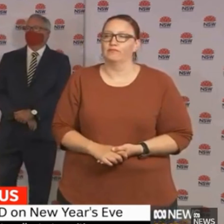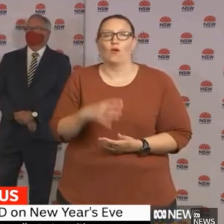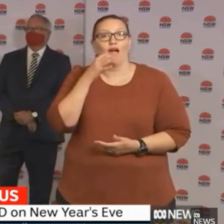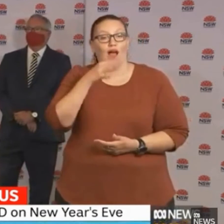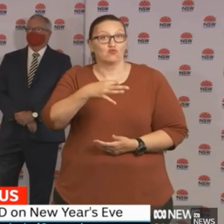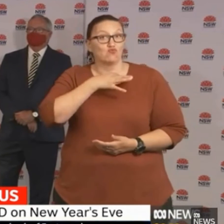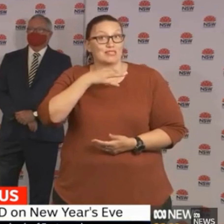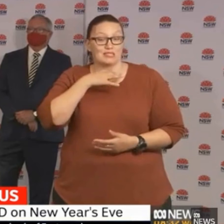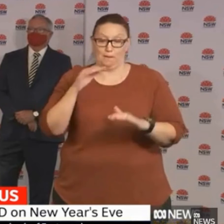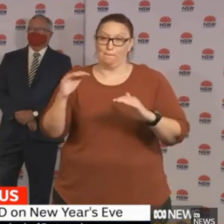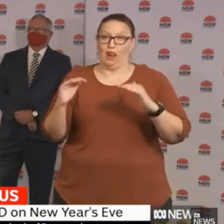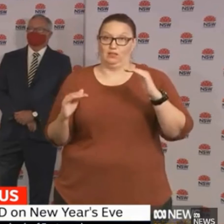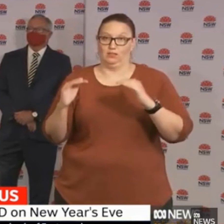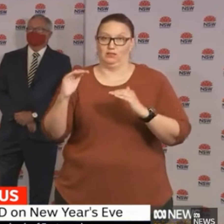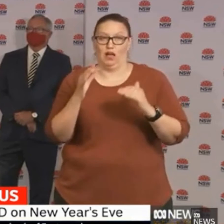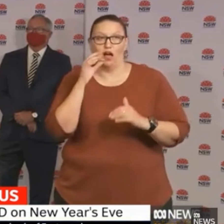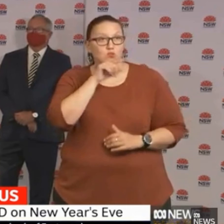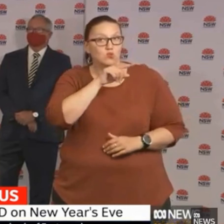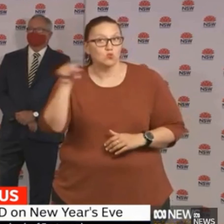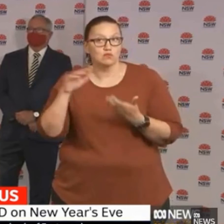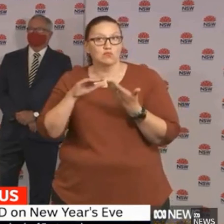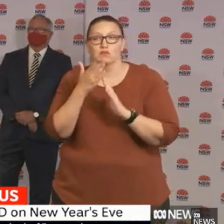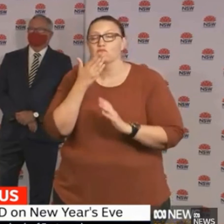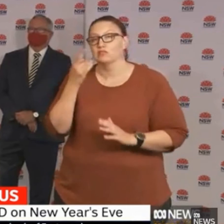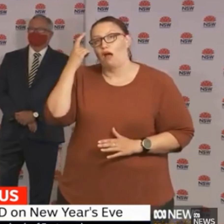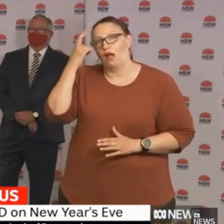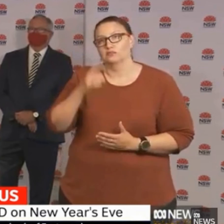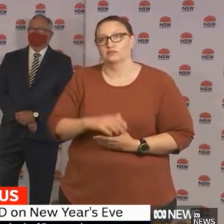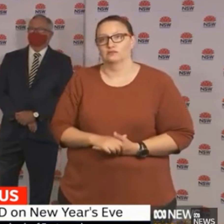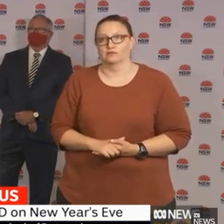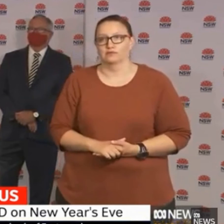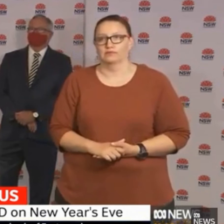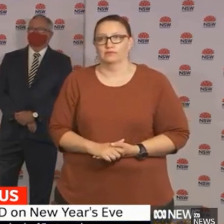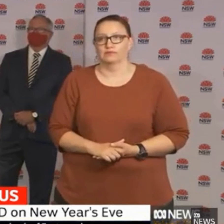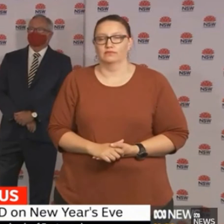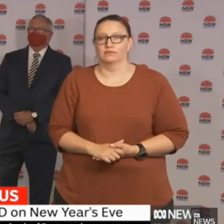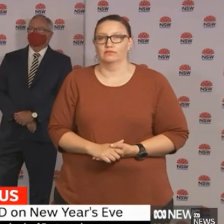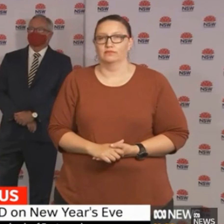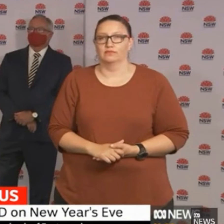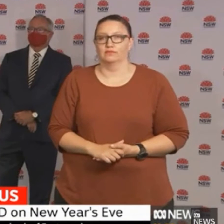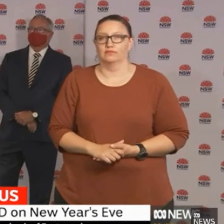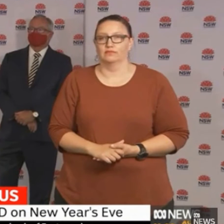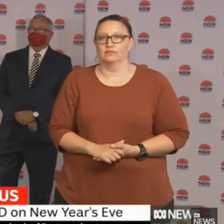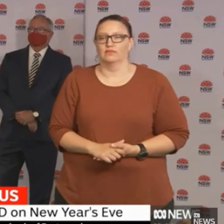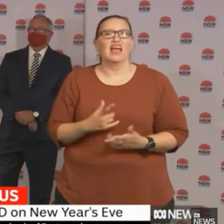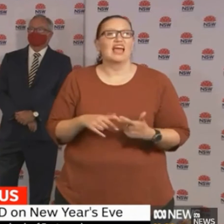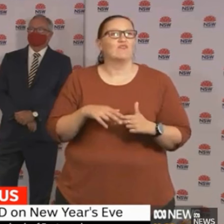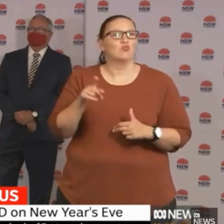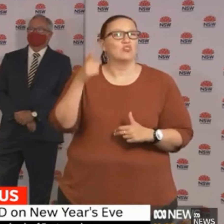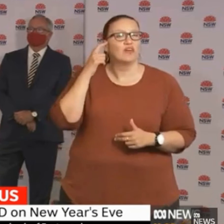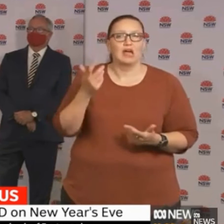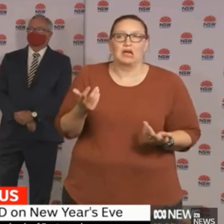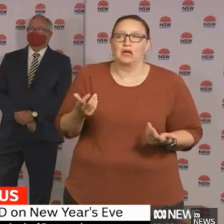the community to be sensible. We are saying that at this time, wherever possible, if it's not important to you that you have a large